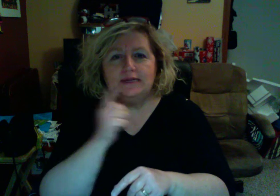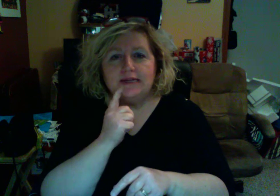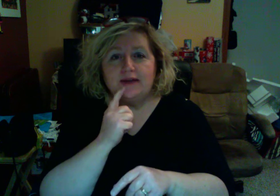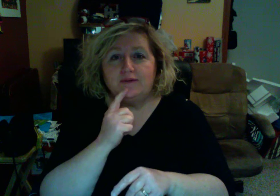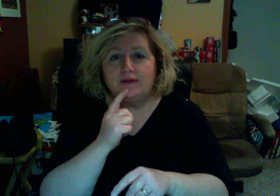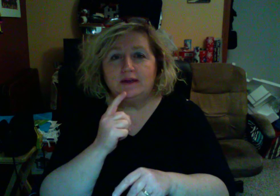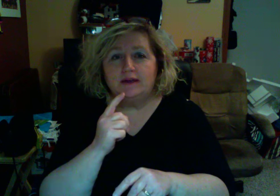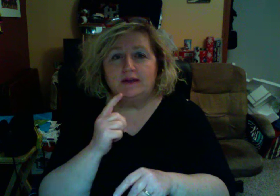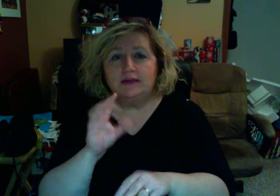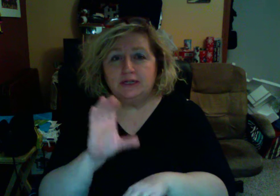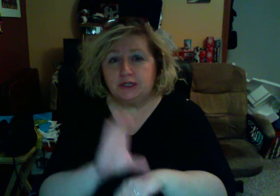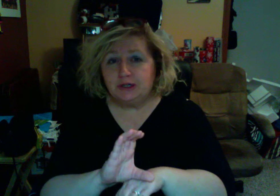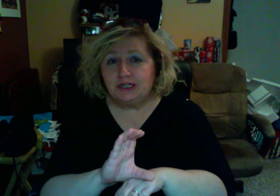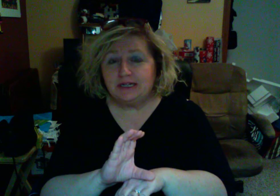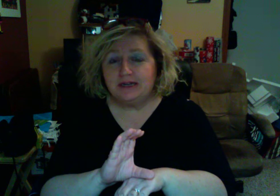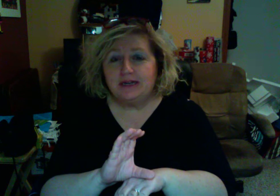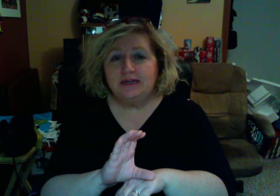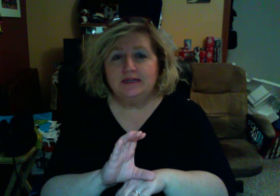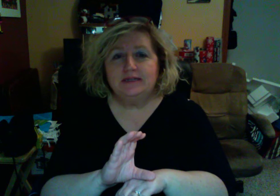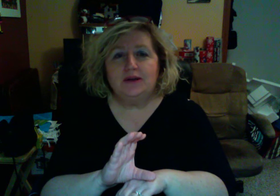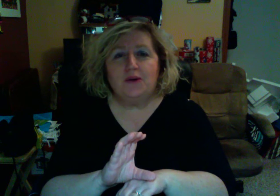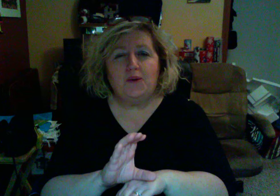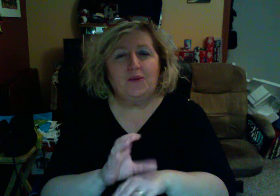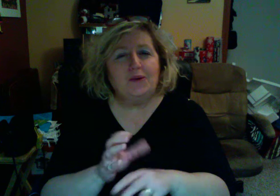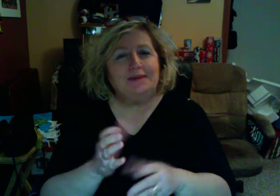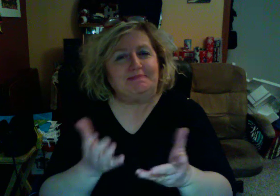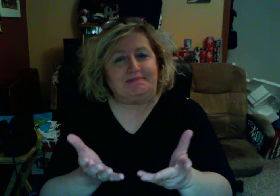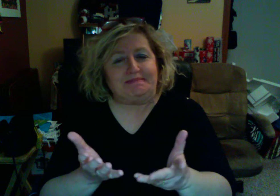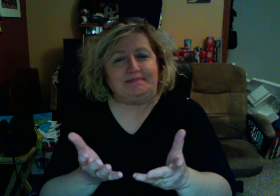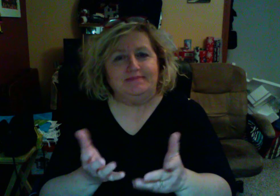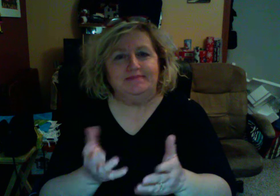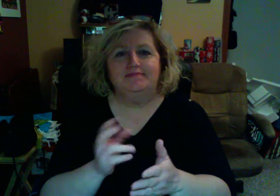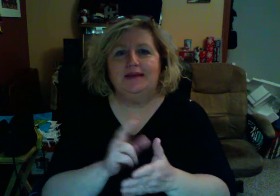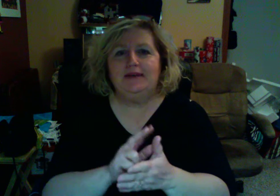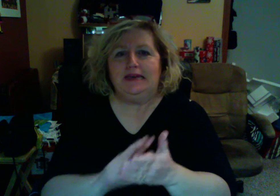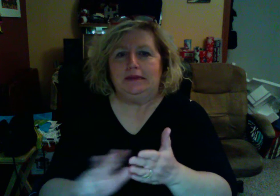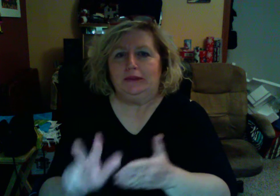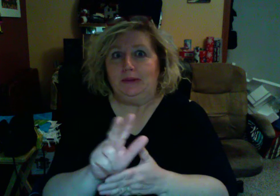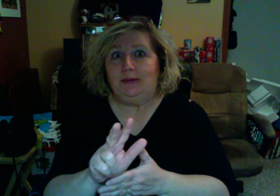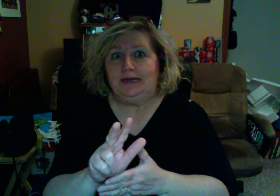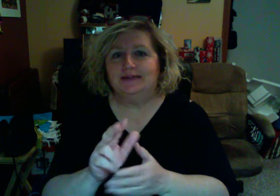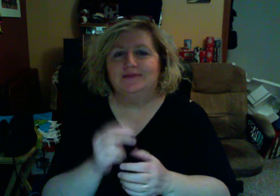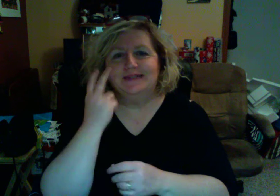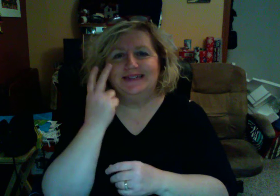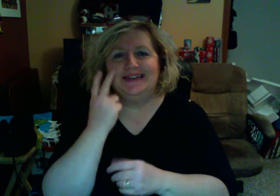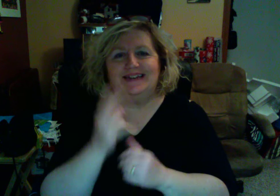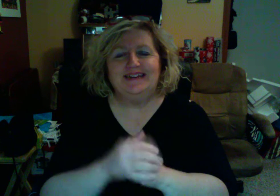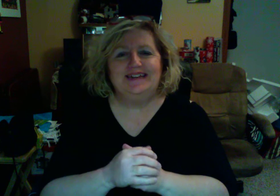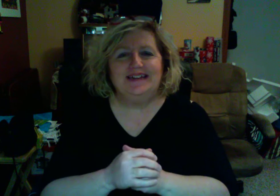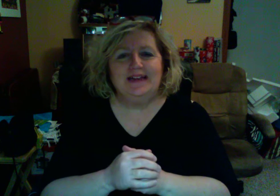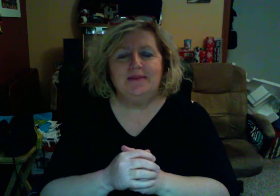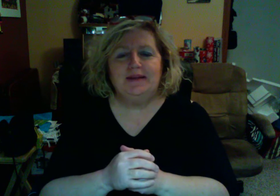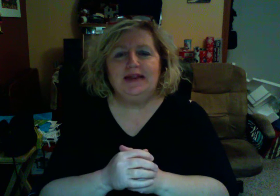deaf church, so maybe 3 weeks. We'll see. But